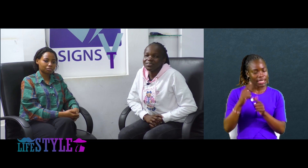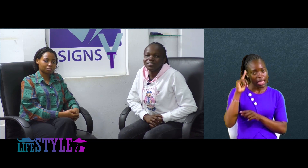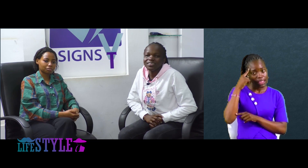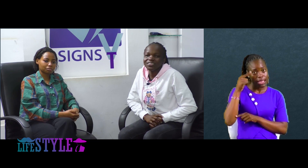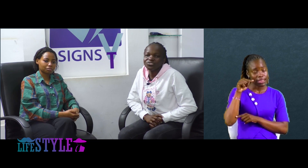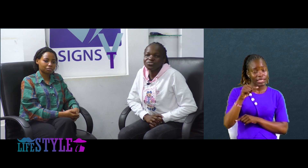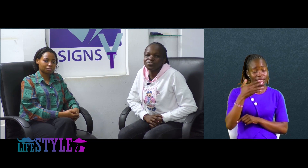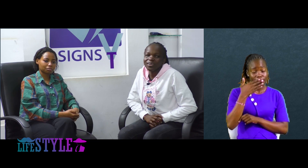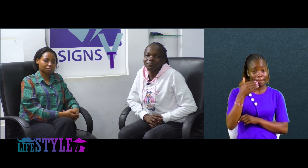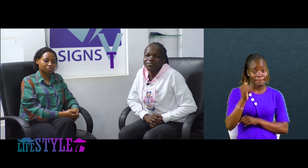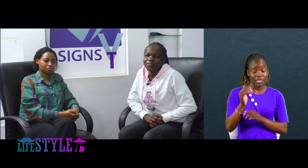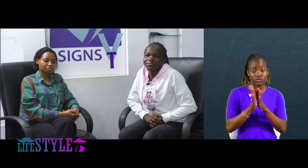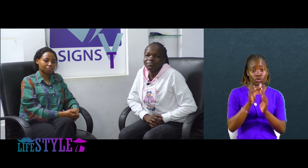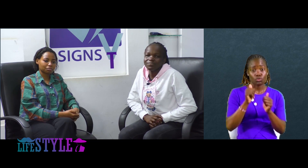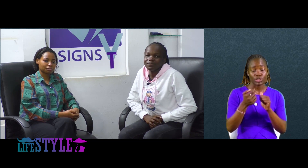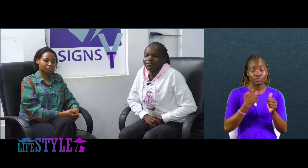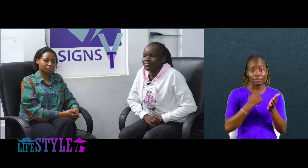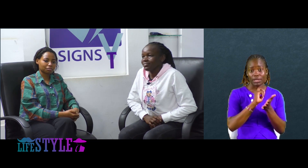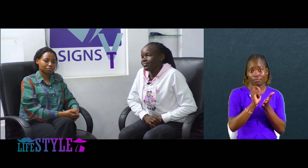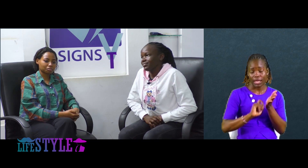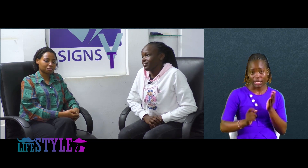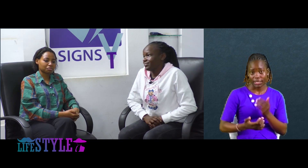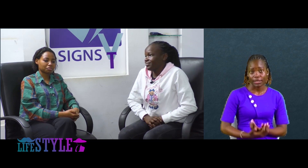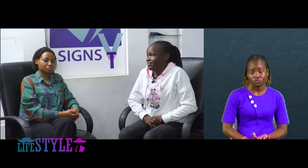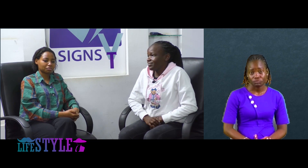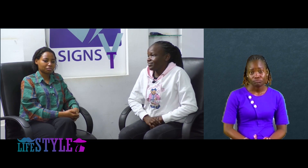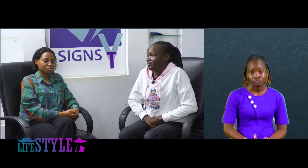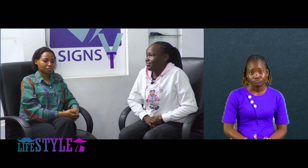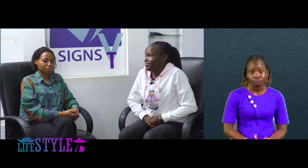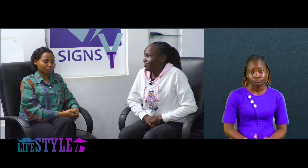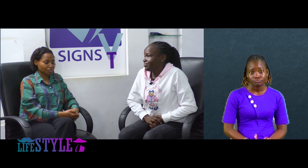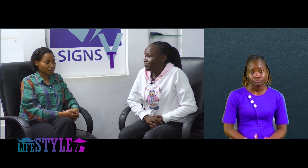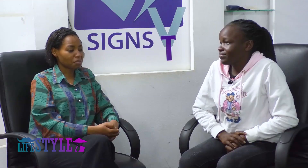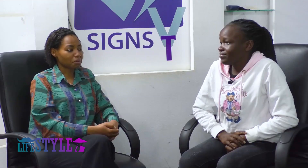thing that I've ever written so far. Yeah.